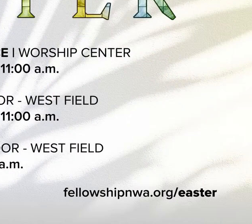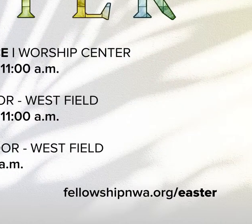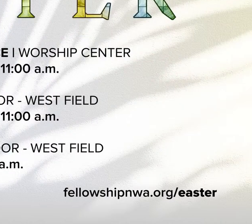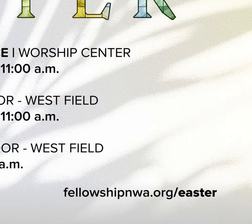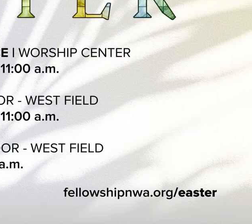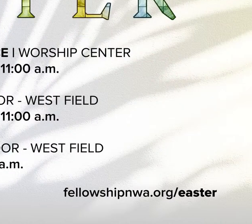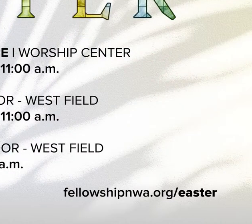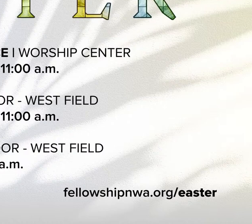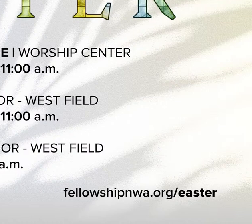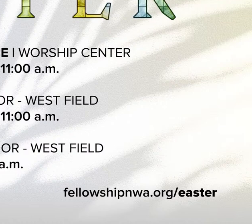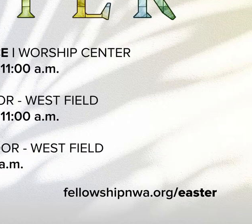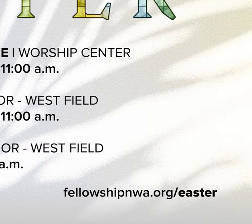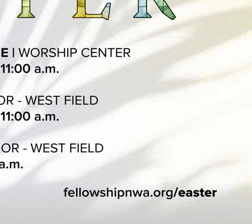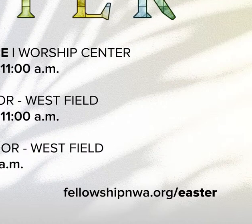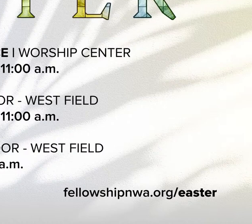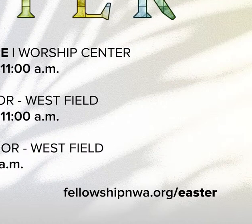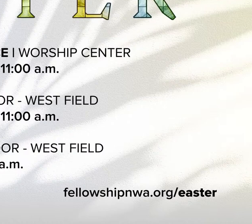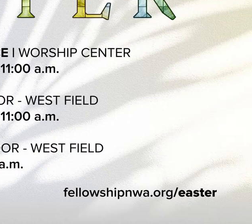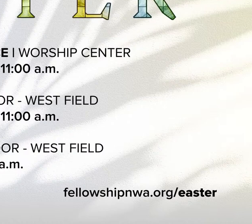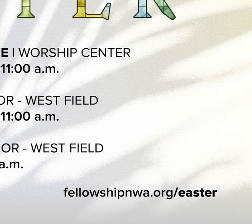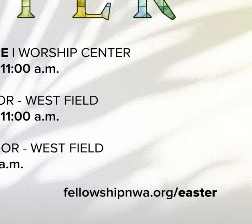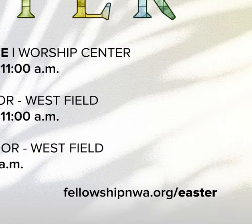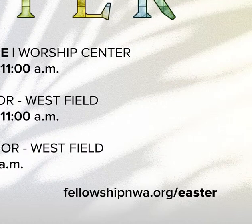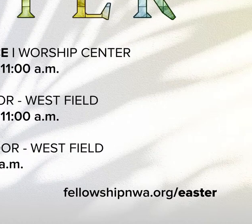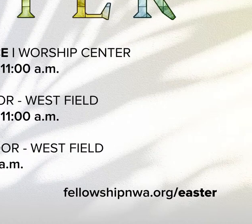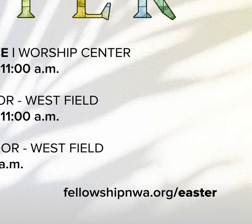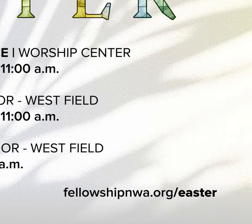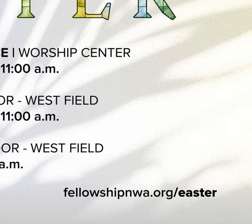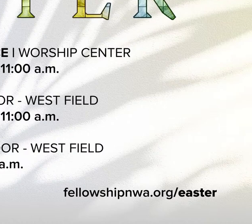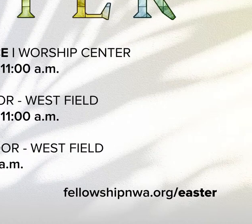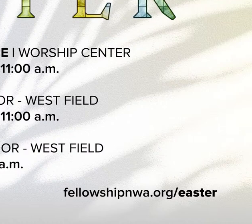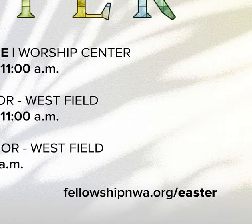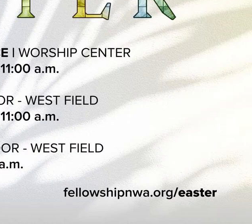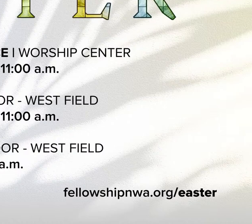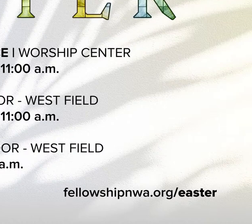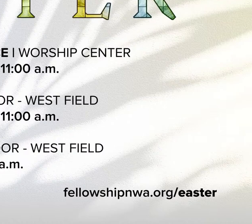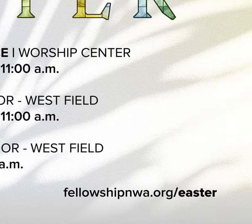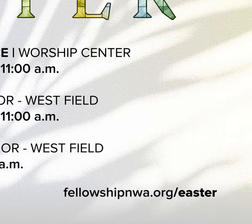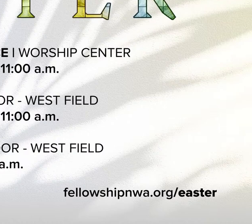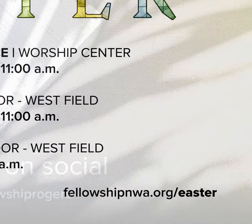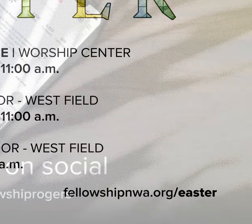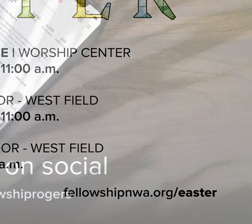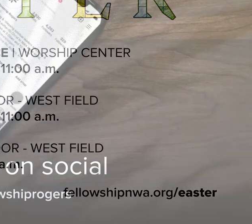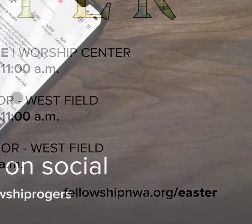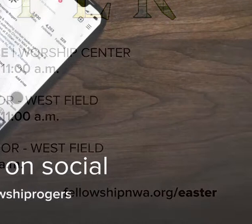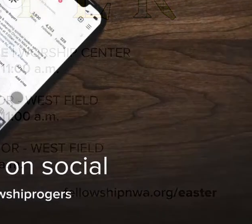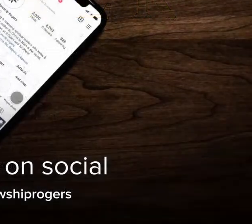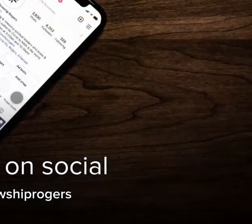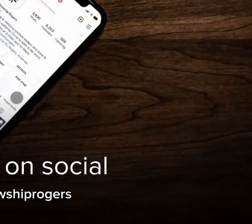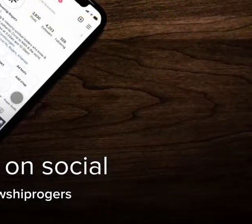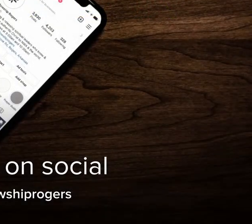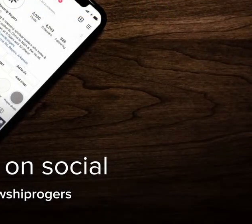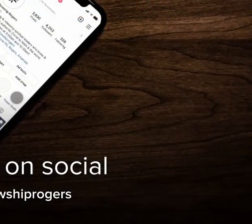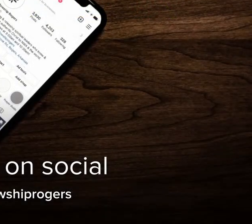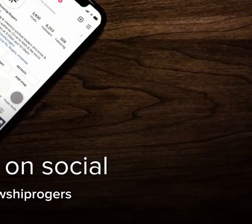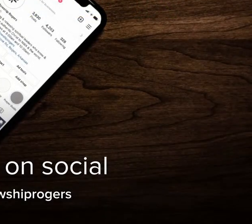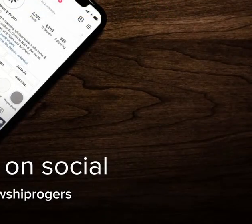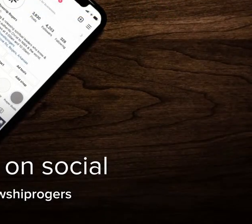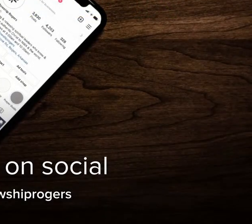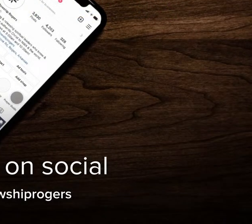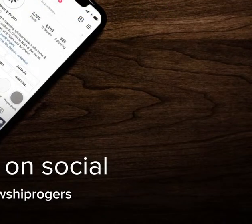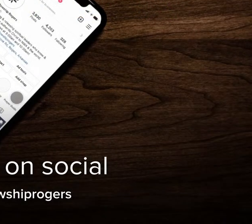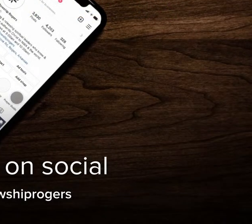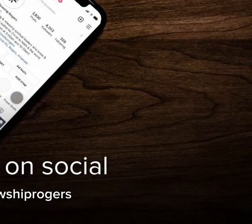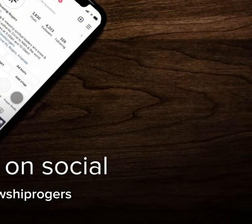It is finished, the work forever done. Rest again, hold